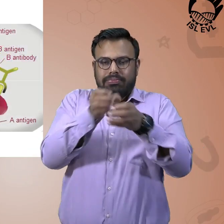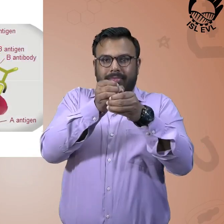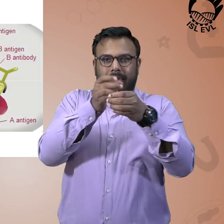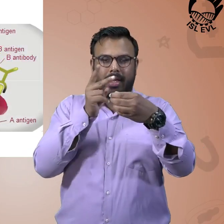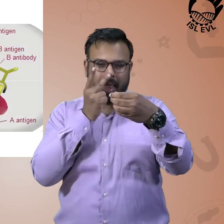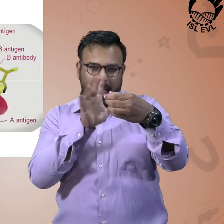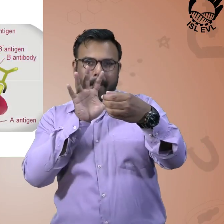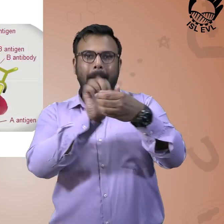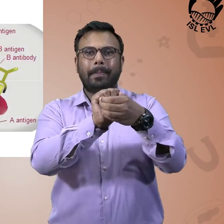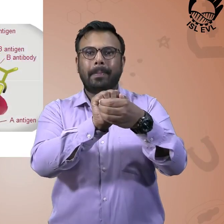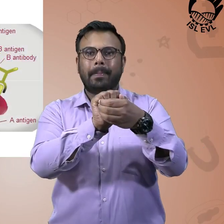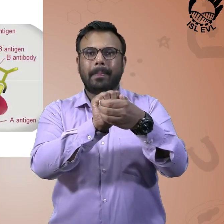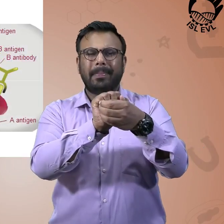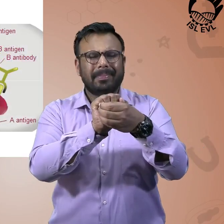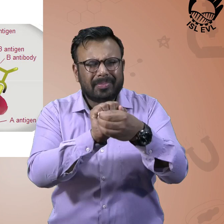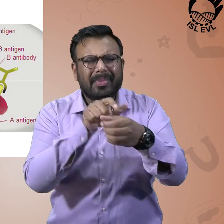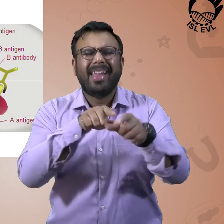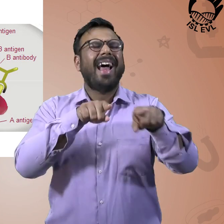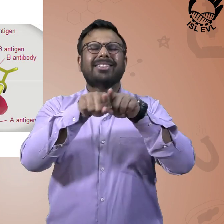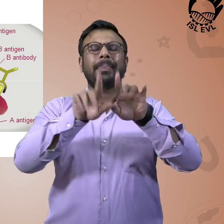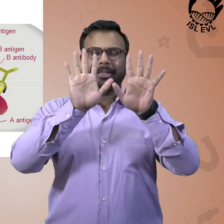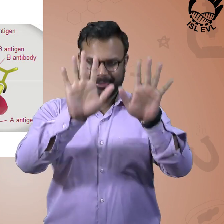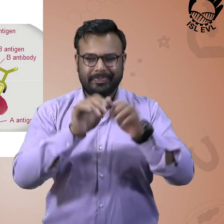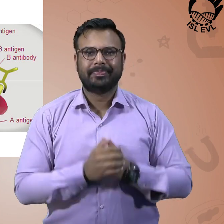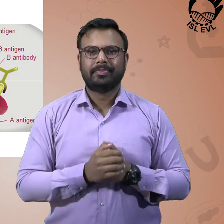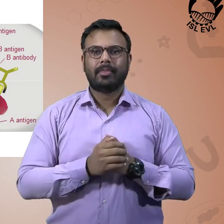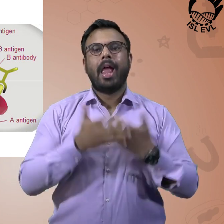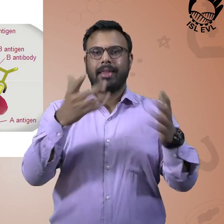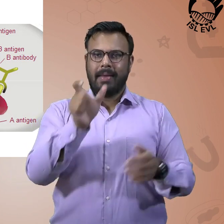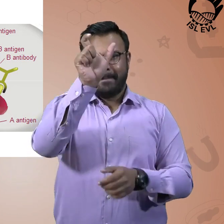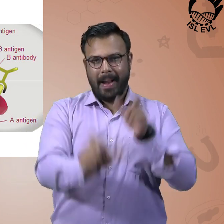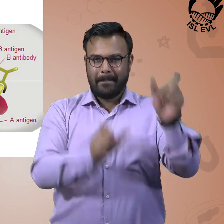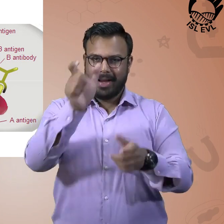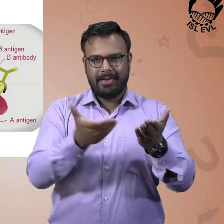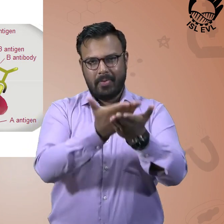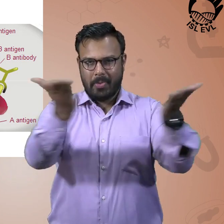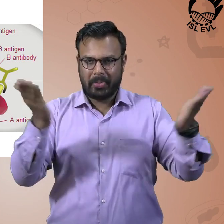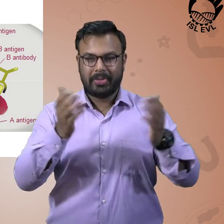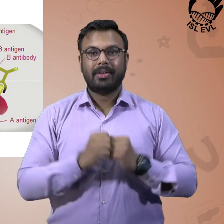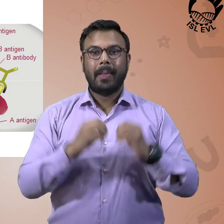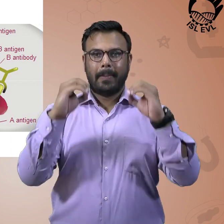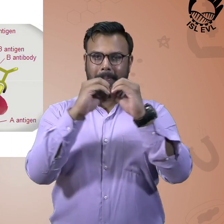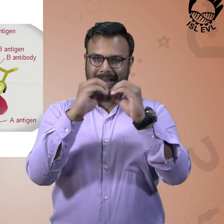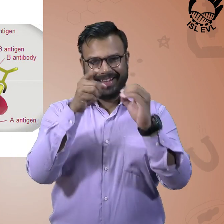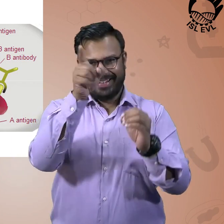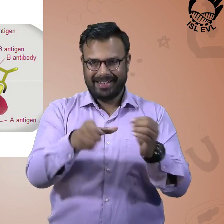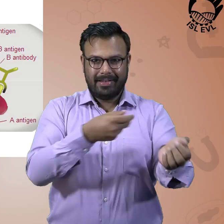it means your blood cells are working with that antibody and they're sticking together.